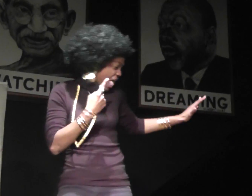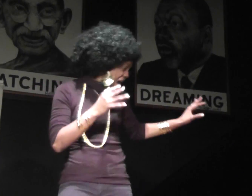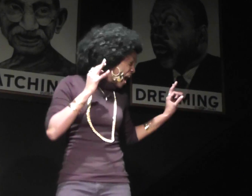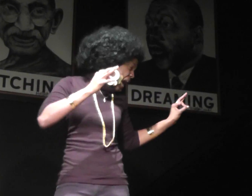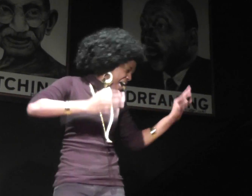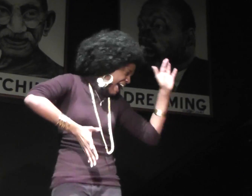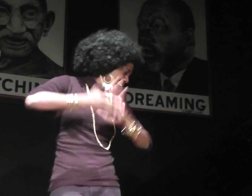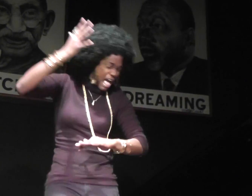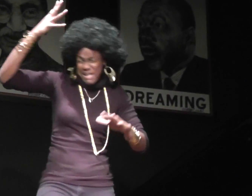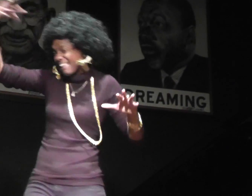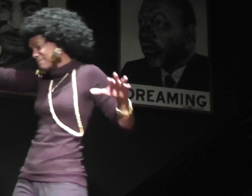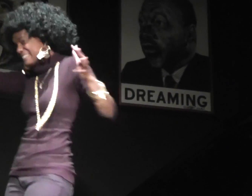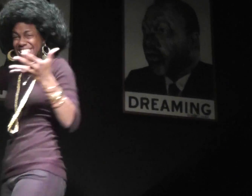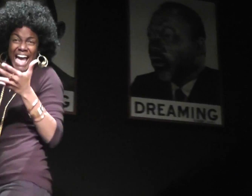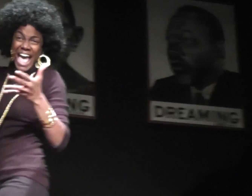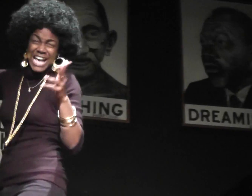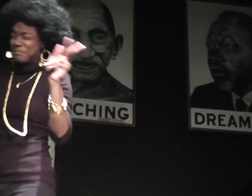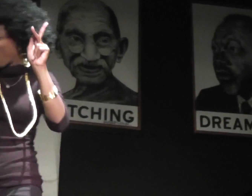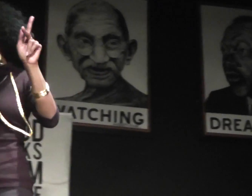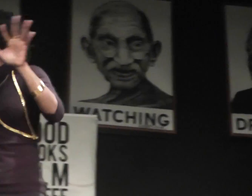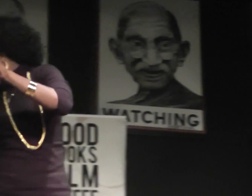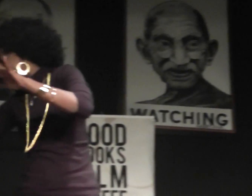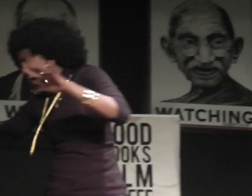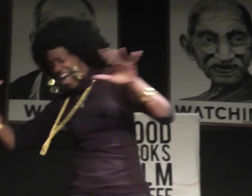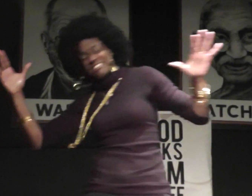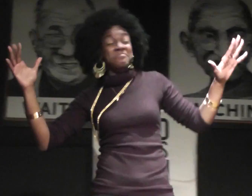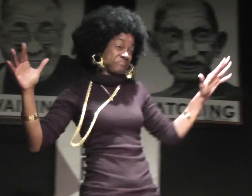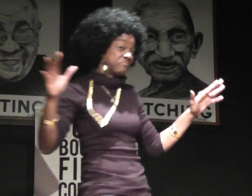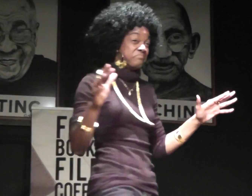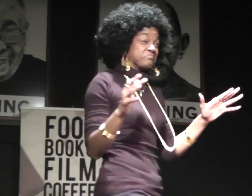Every time you see me, I'm always on the fly, ready to mount on the dance floor.